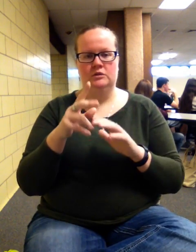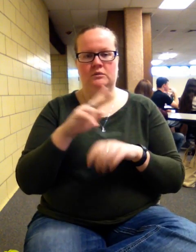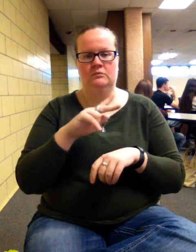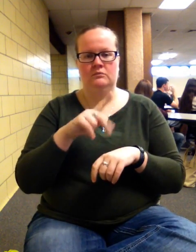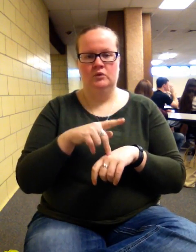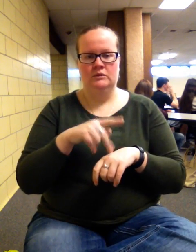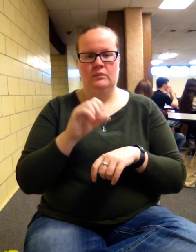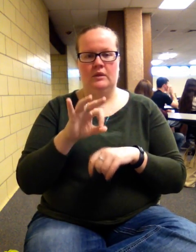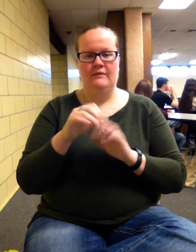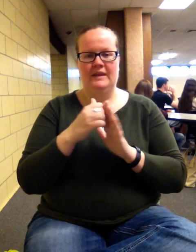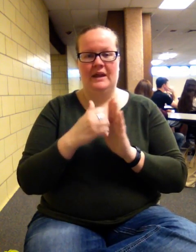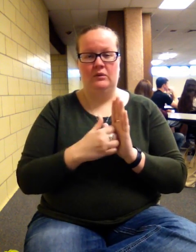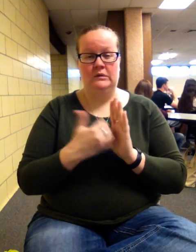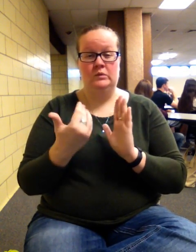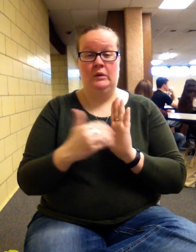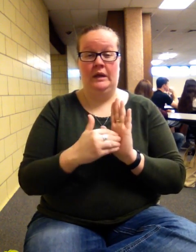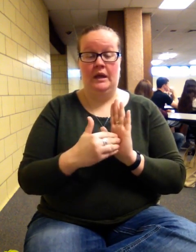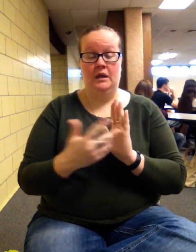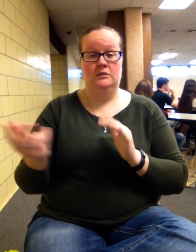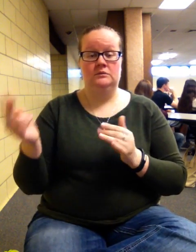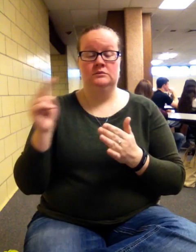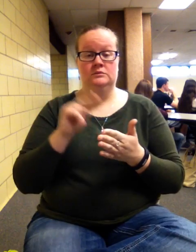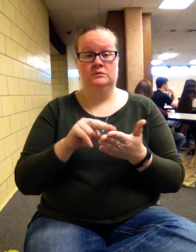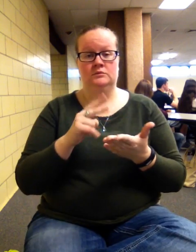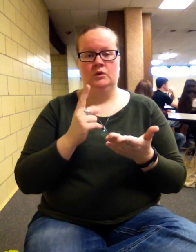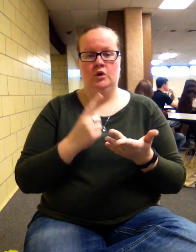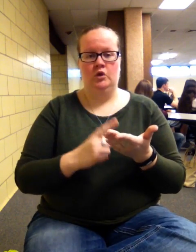again, we're just going to talk about the book just so that we can at least get started somewhere.